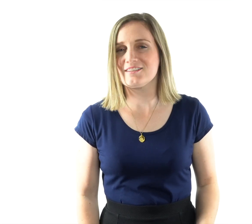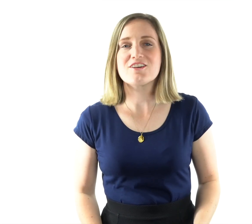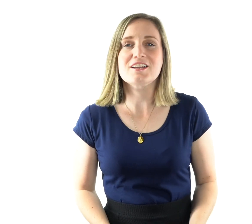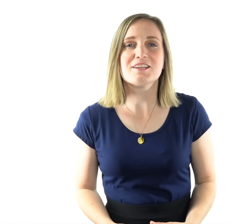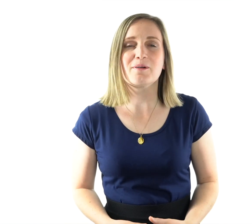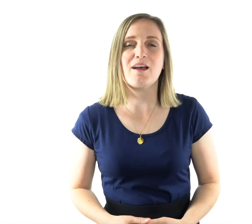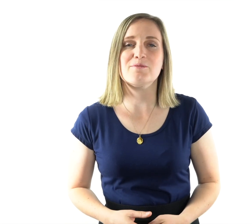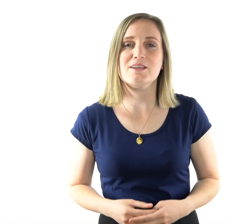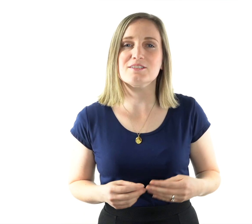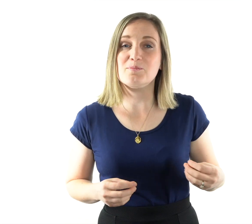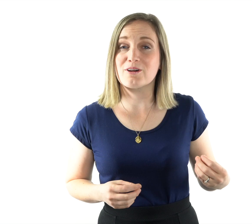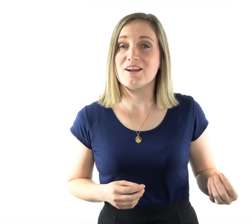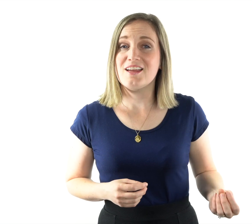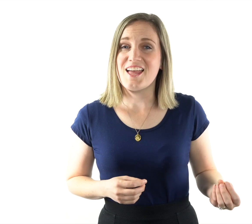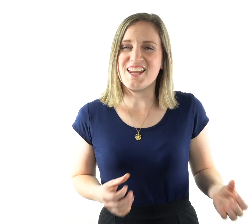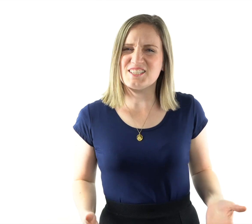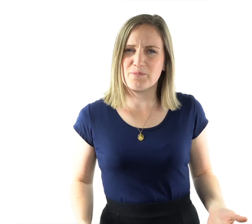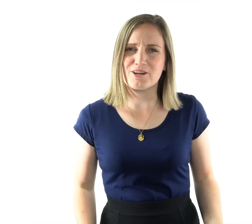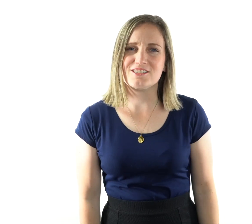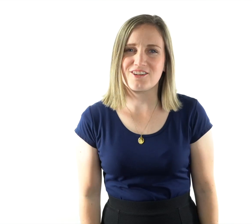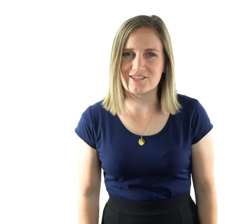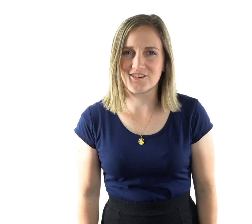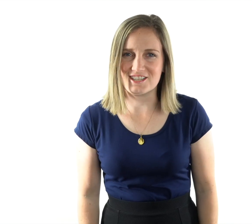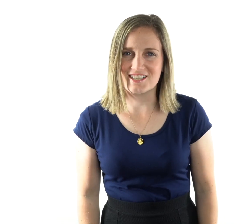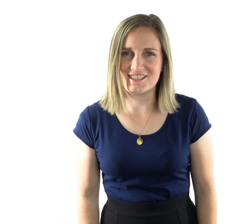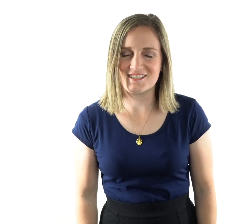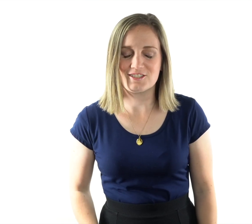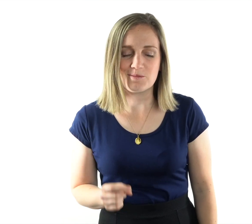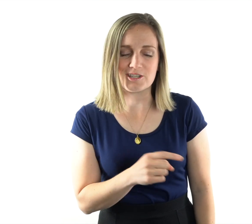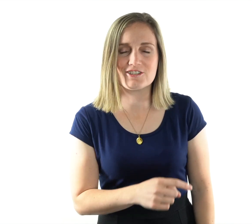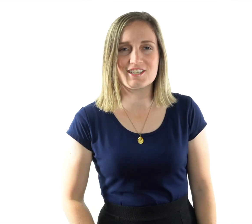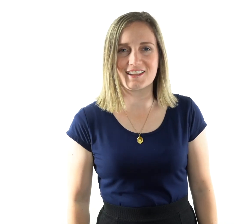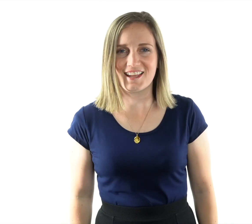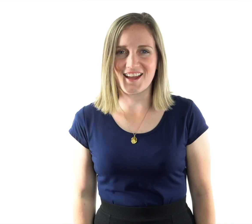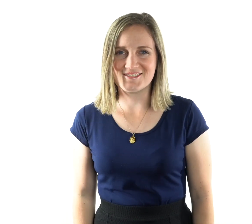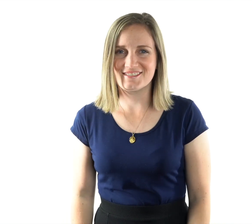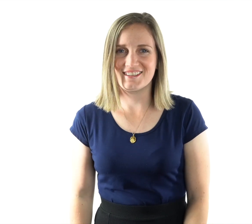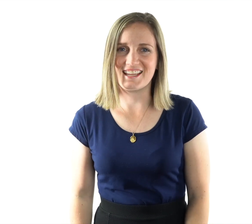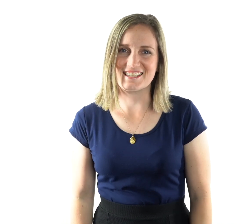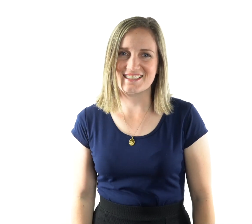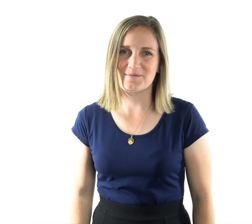talking about how we explore and experience God's creations. So make sure to check that out. Thanks.